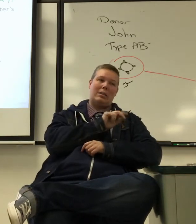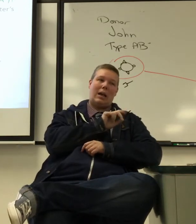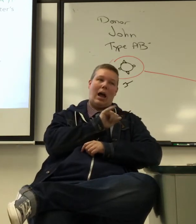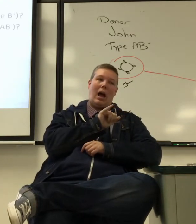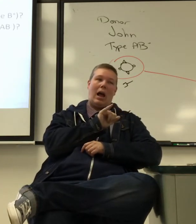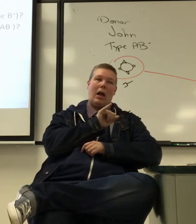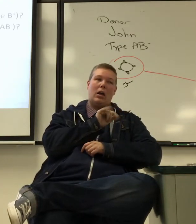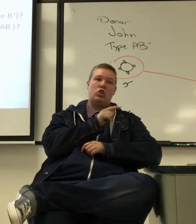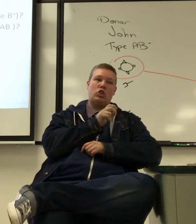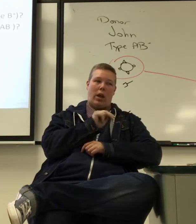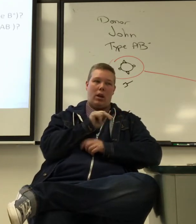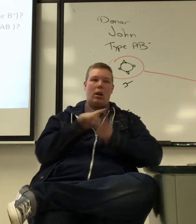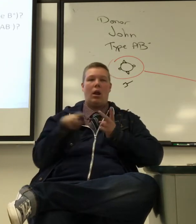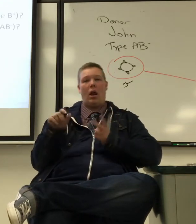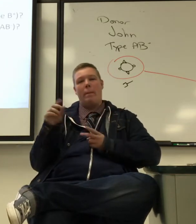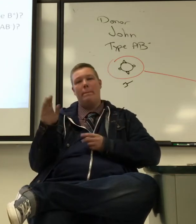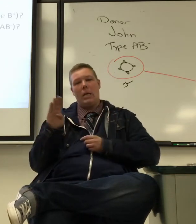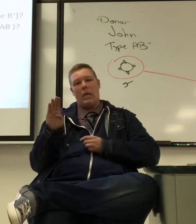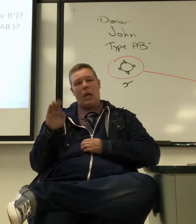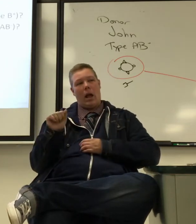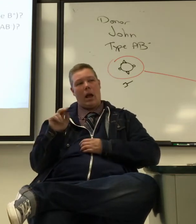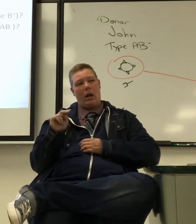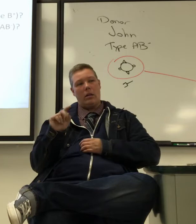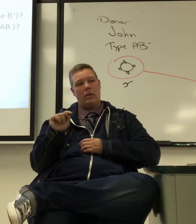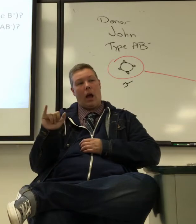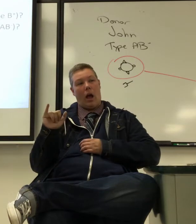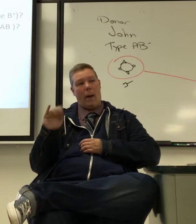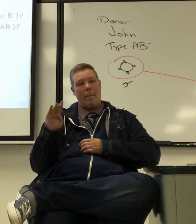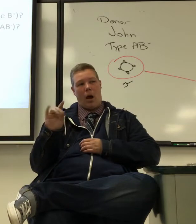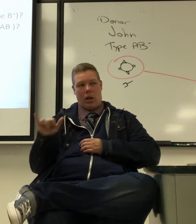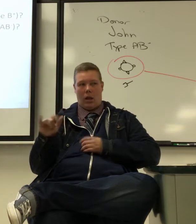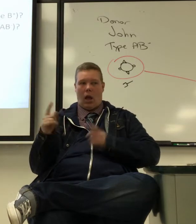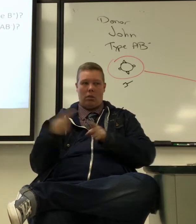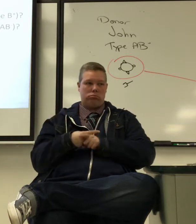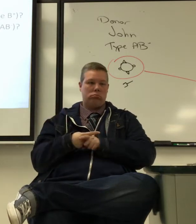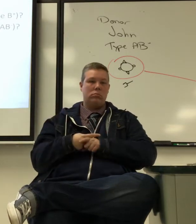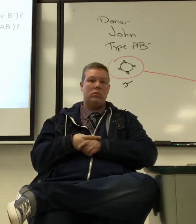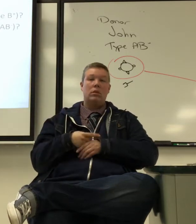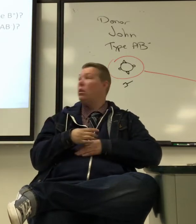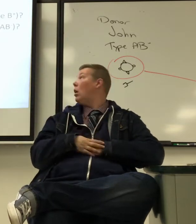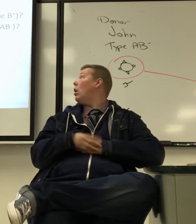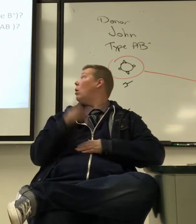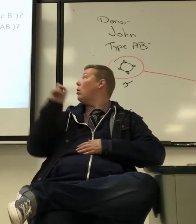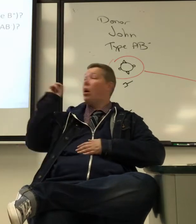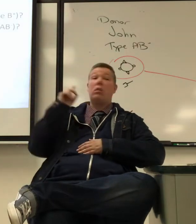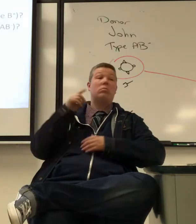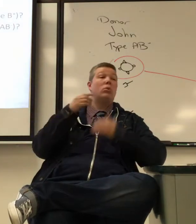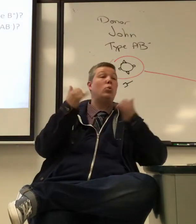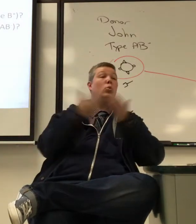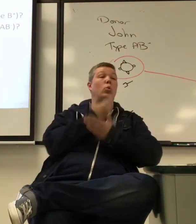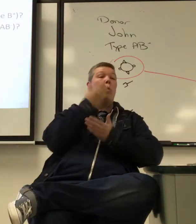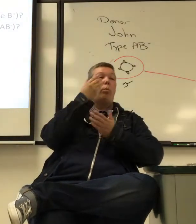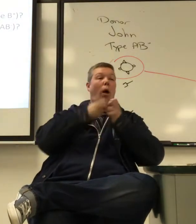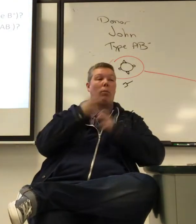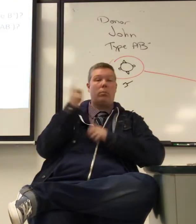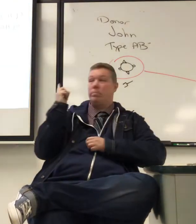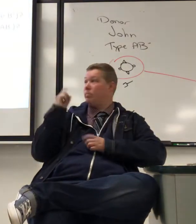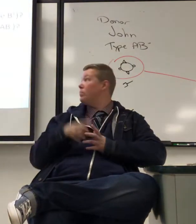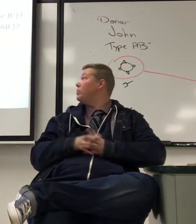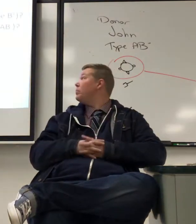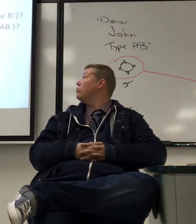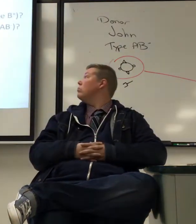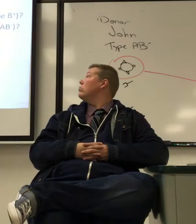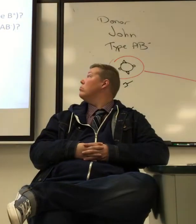Okay. So let me give you an opportunity to try one. You do Betty to George. I'll give you a couple minutes. Just go and talk amongst